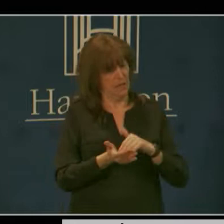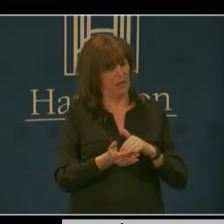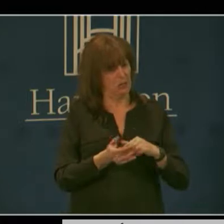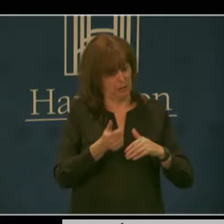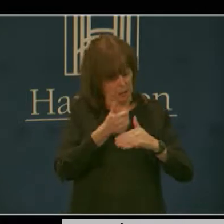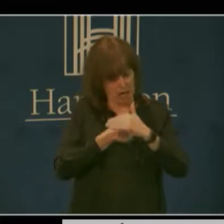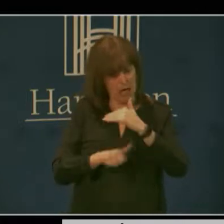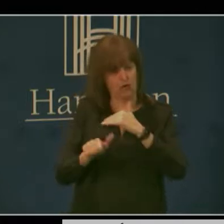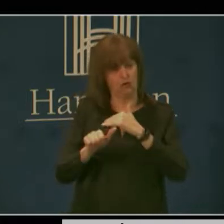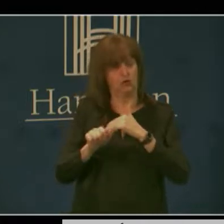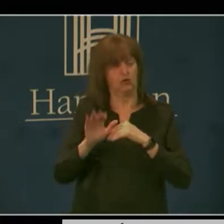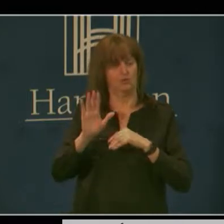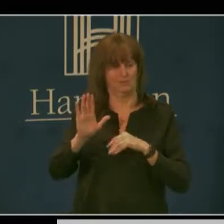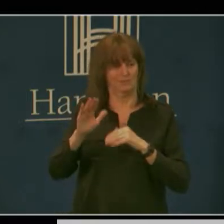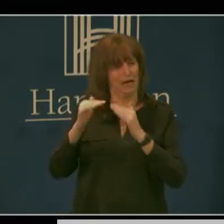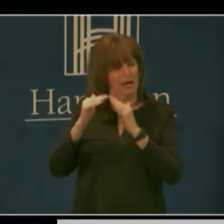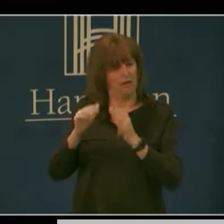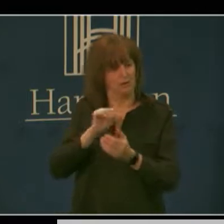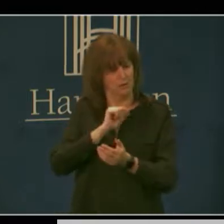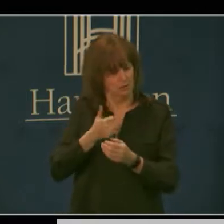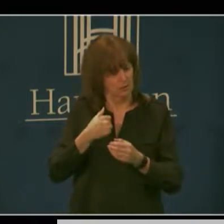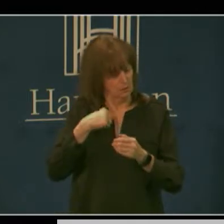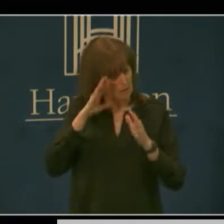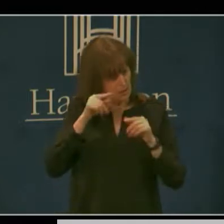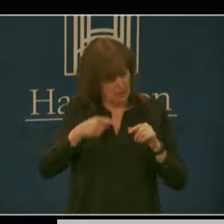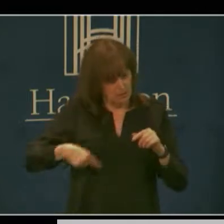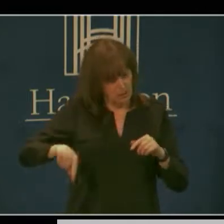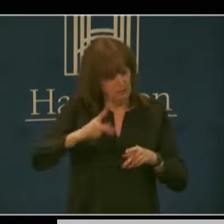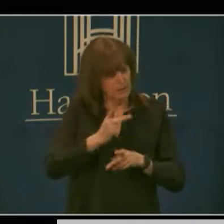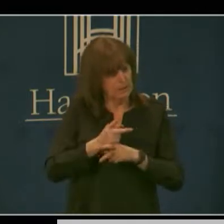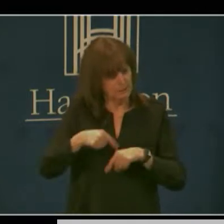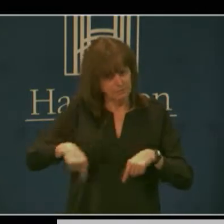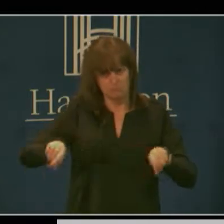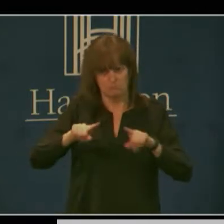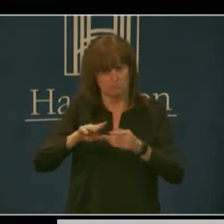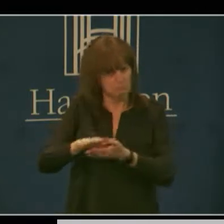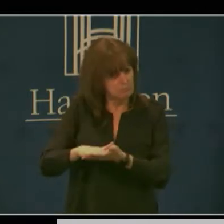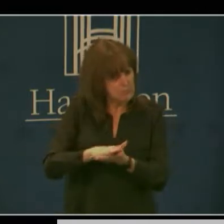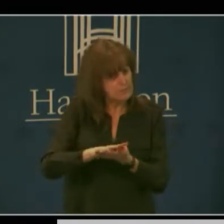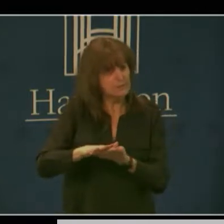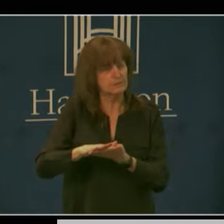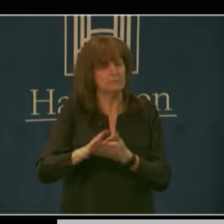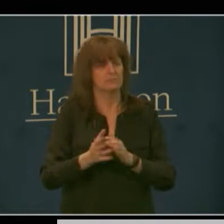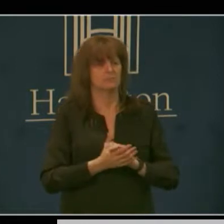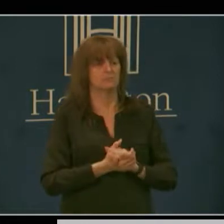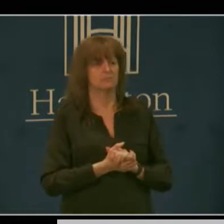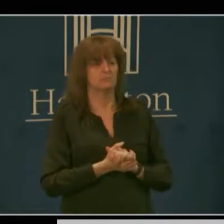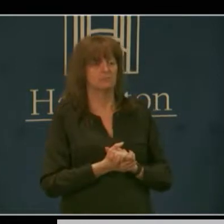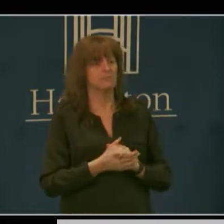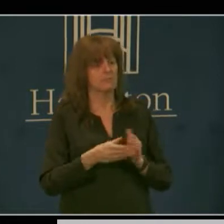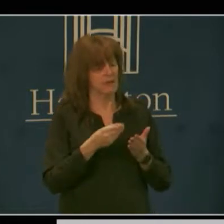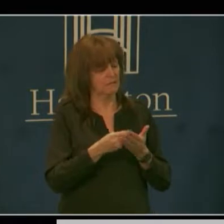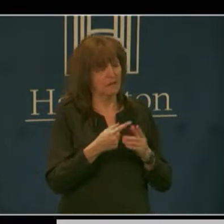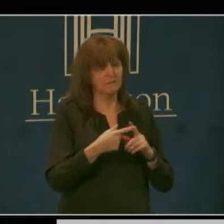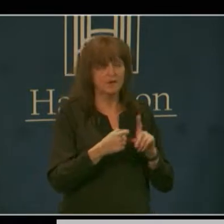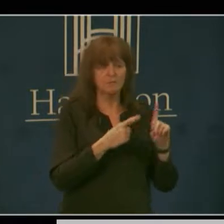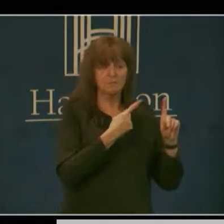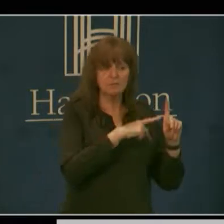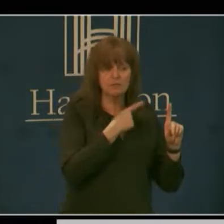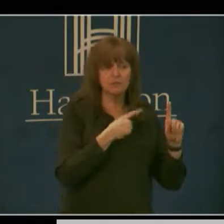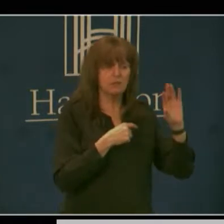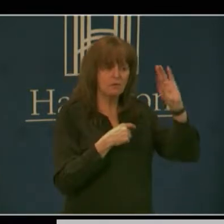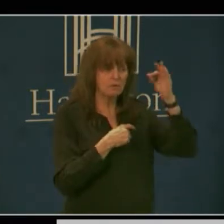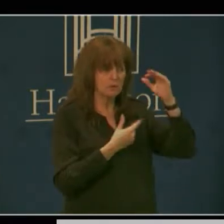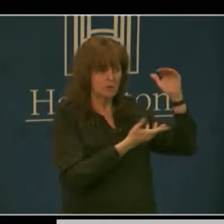buildings are taken care of. And I think when I look at the package of funding that's coming provincially and federally, there are good opportunities